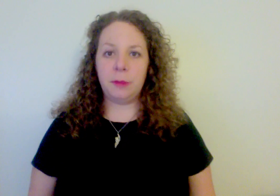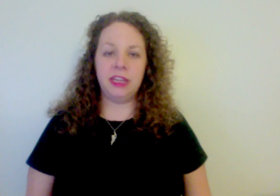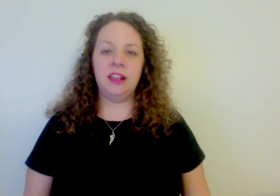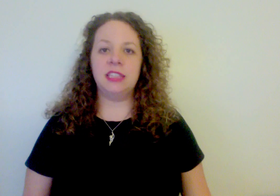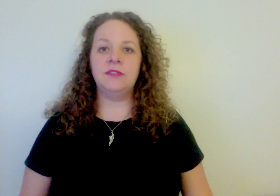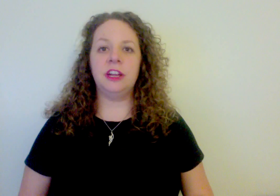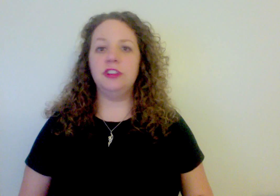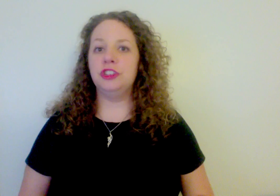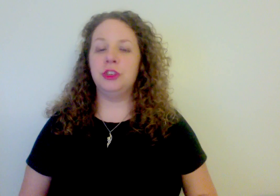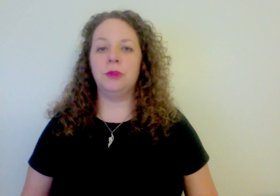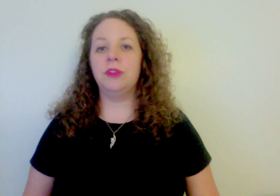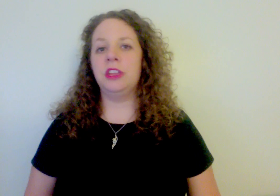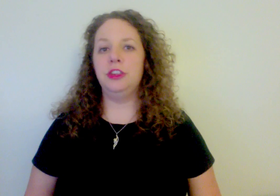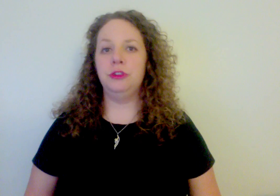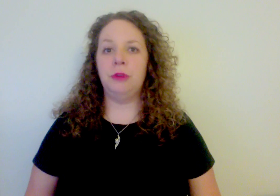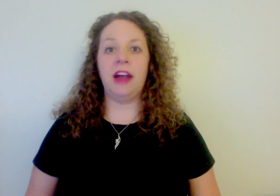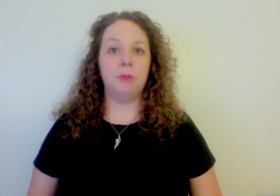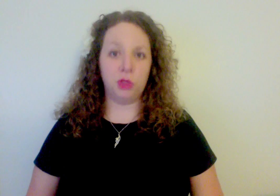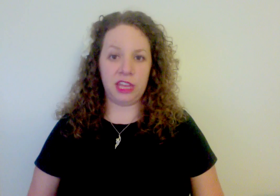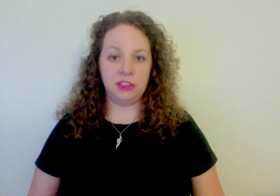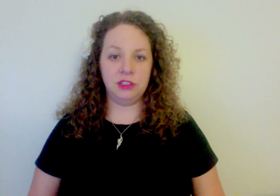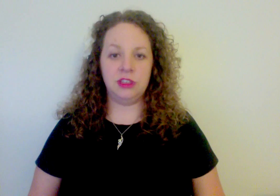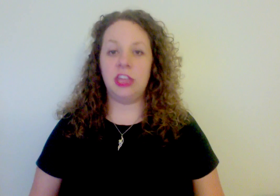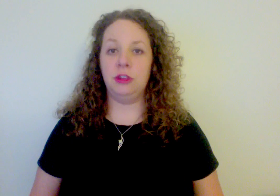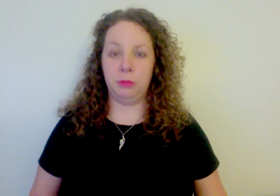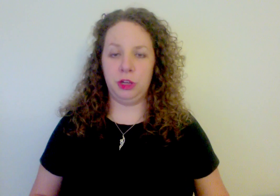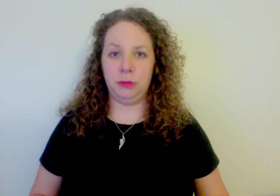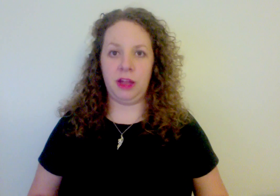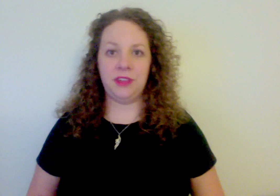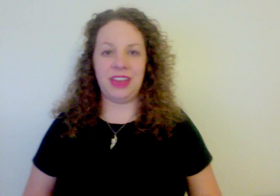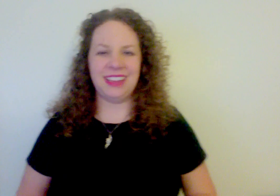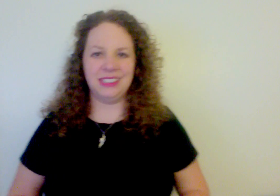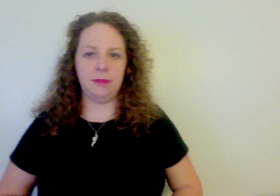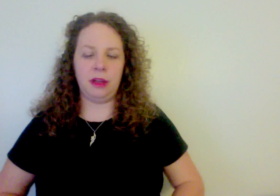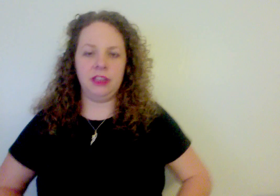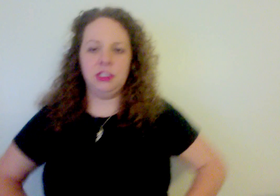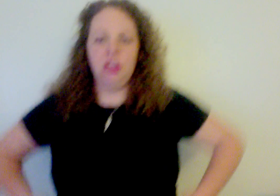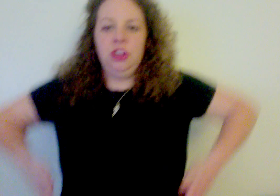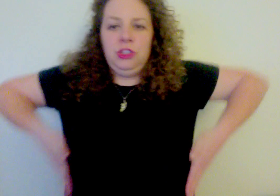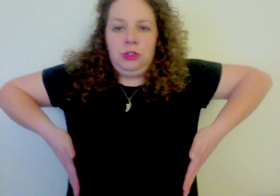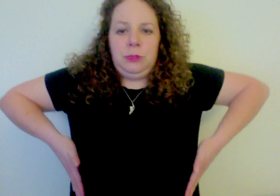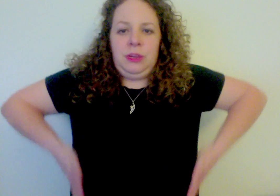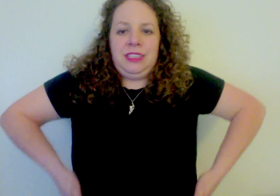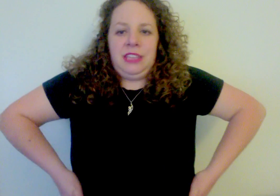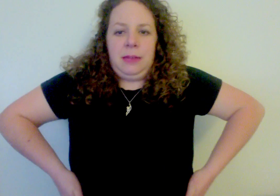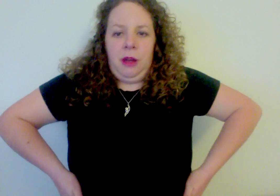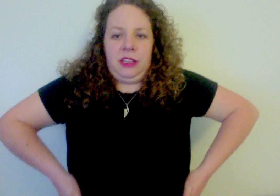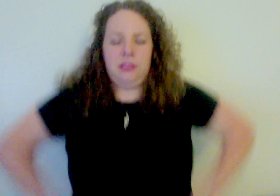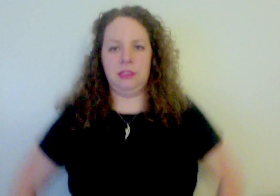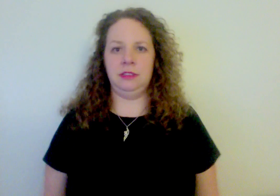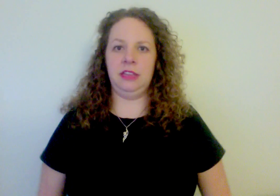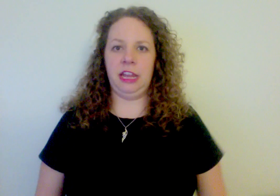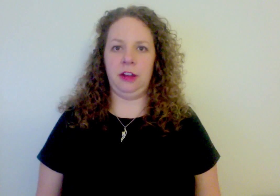body classifier to show that you have both hands that you can put in your pocket that has side pockets. So just putting side pockets here,